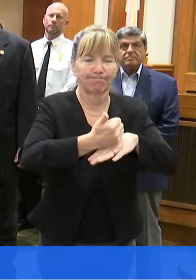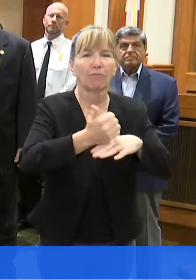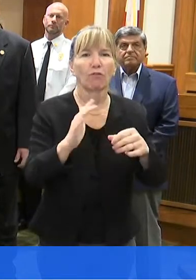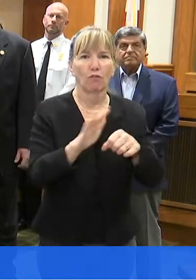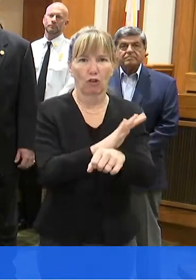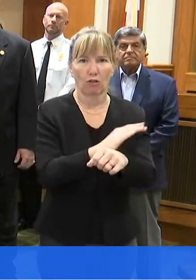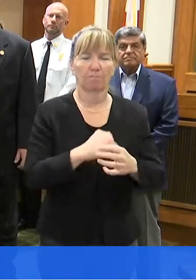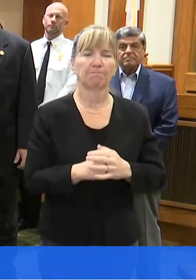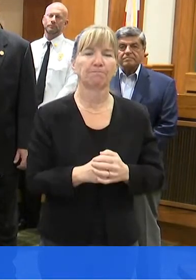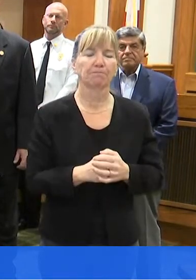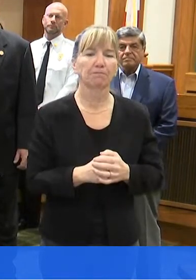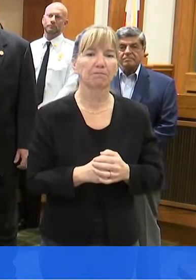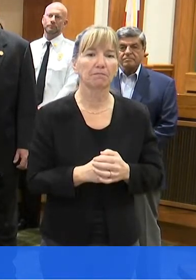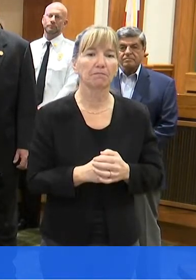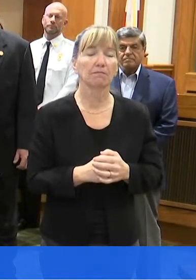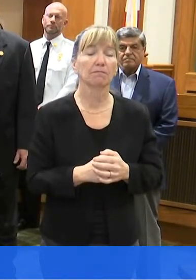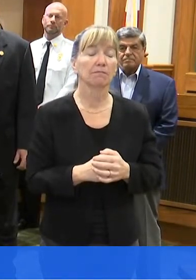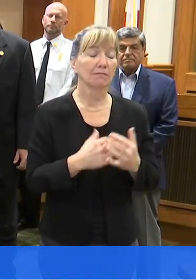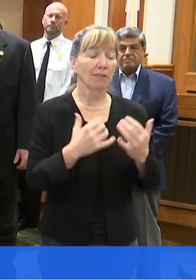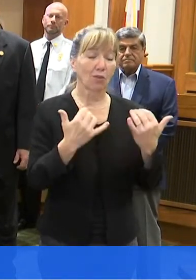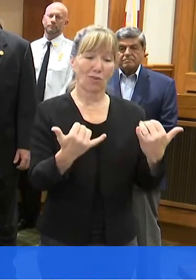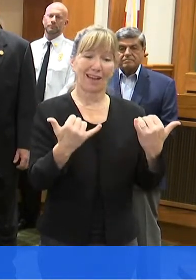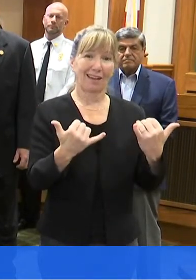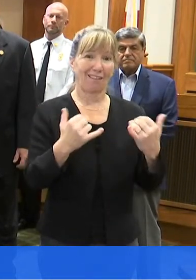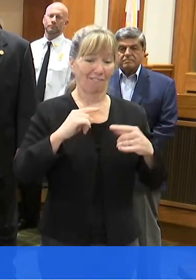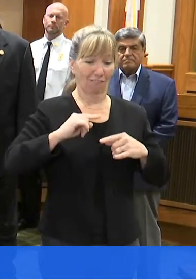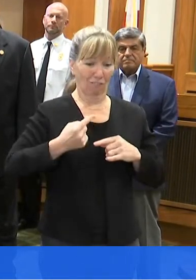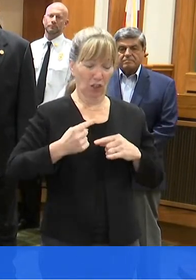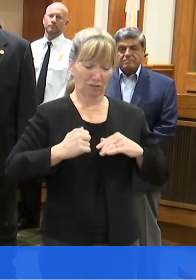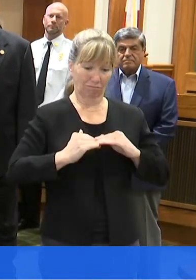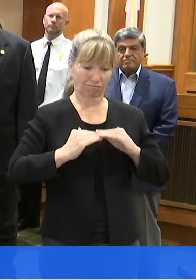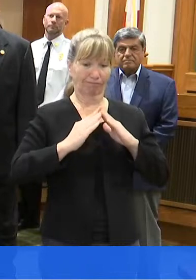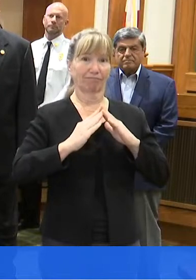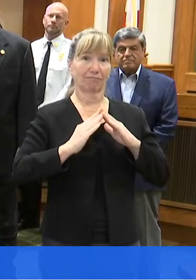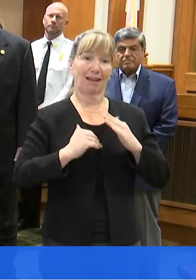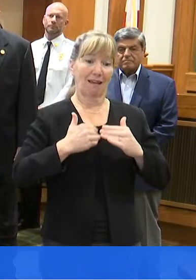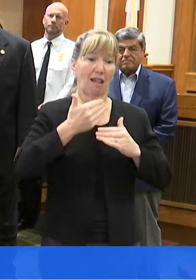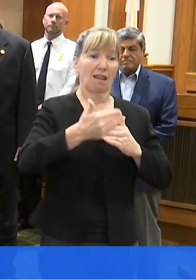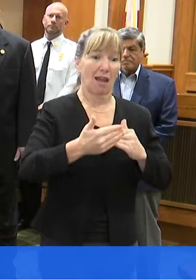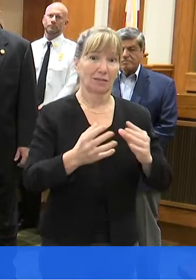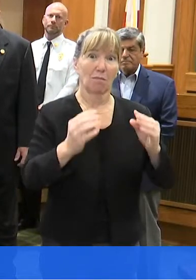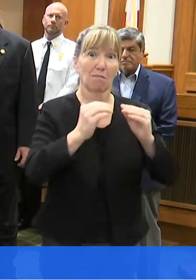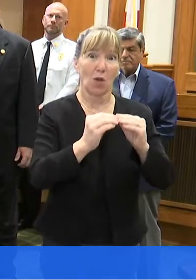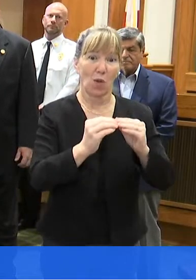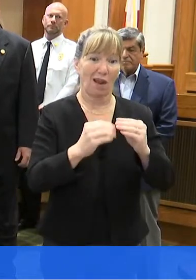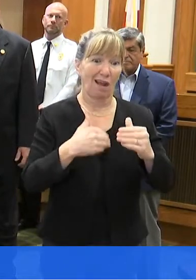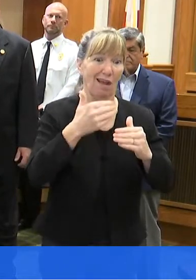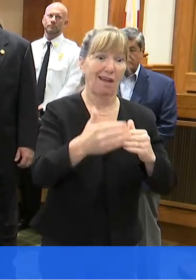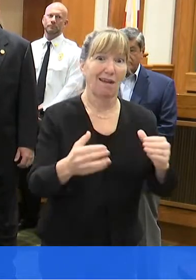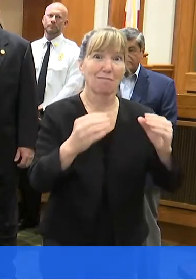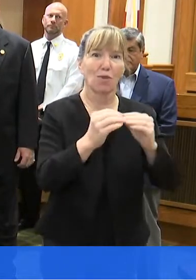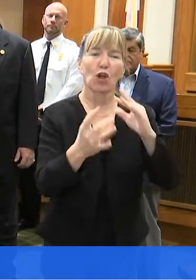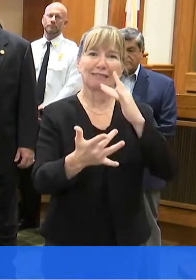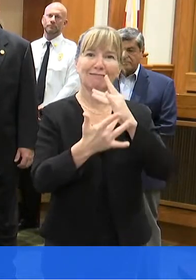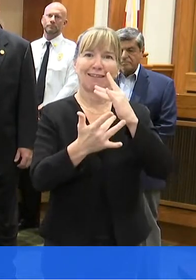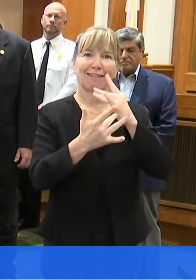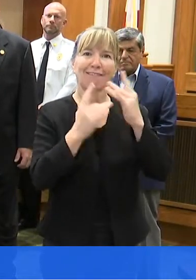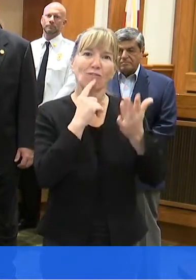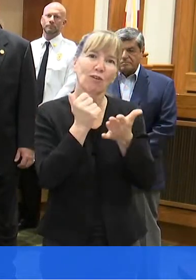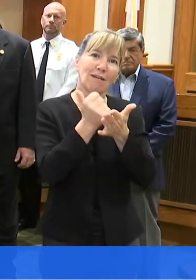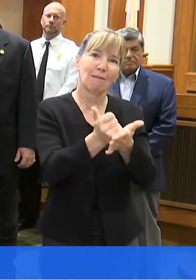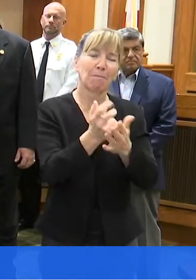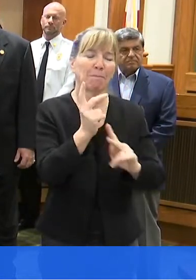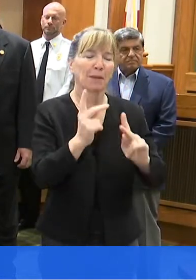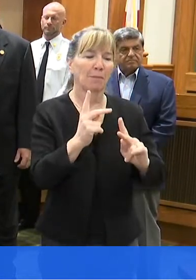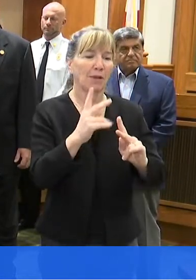implemented. This is the first of several major public safety technology initiatives and is the tip of the